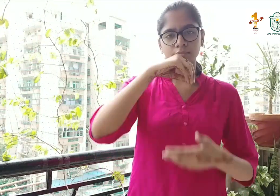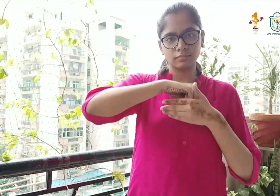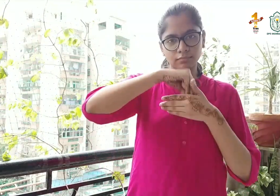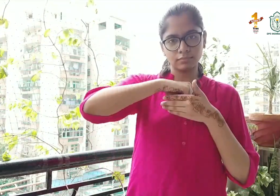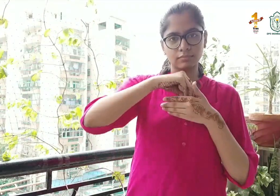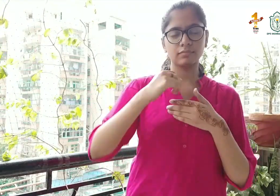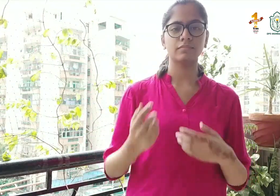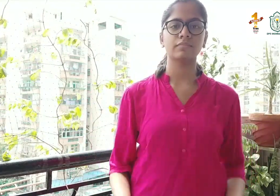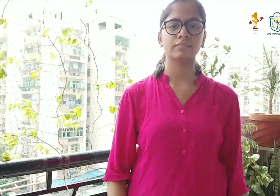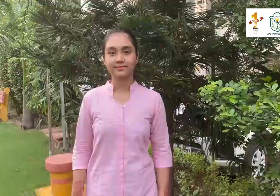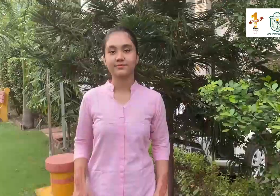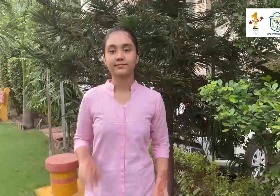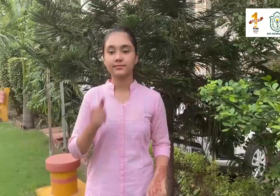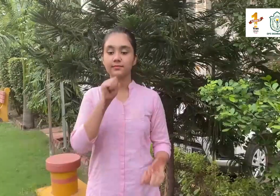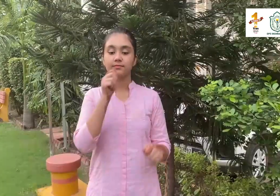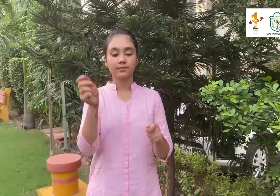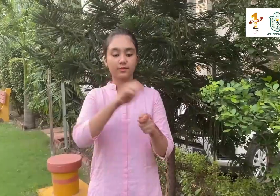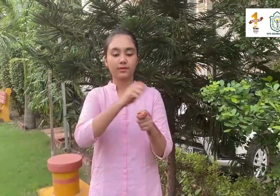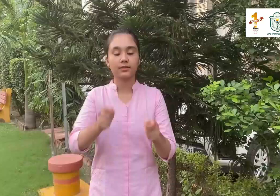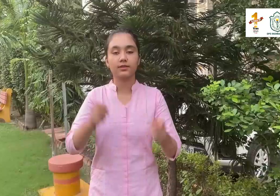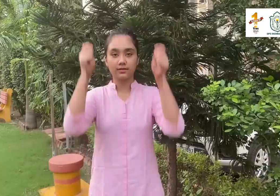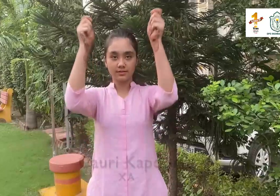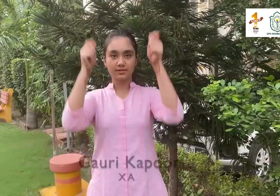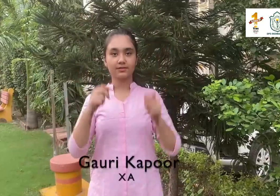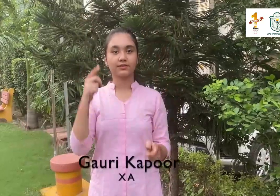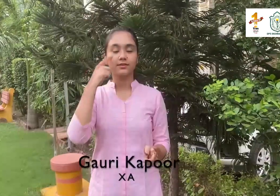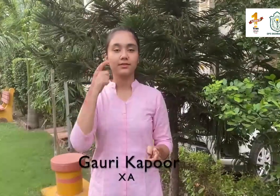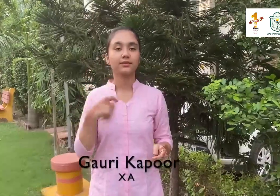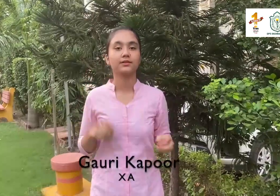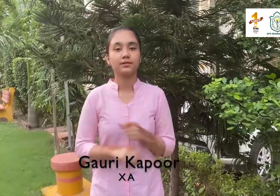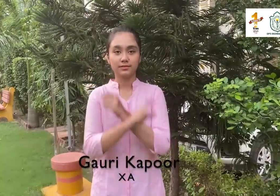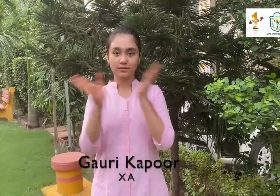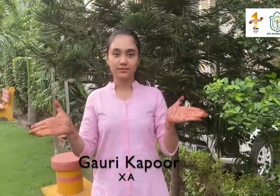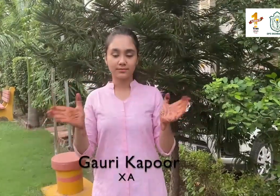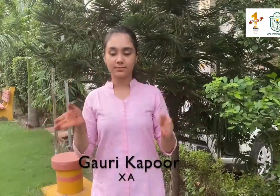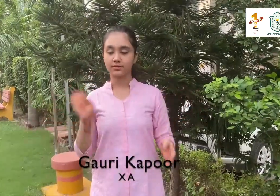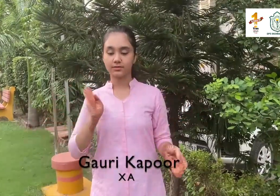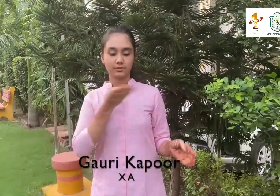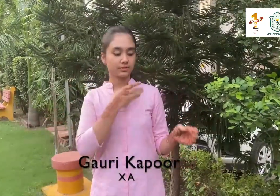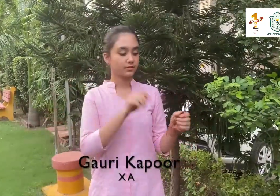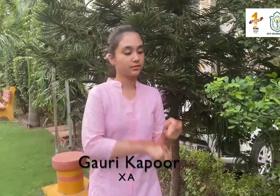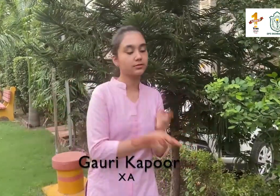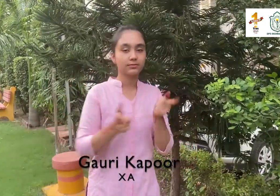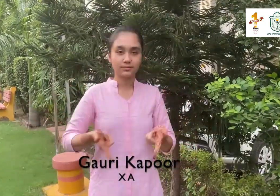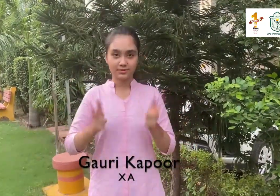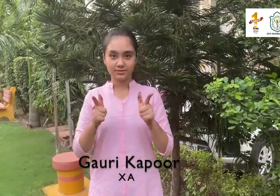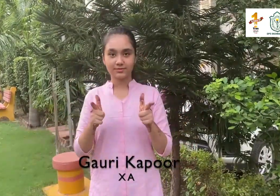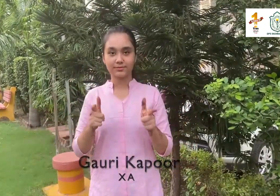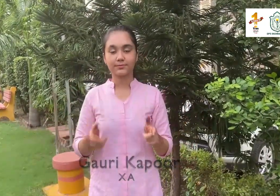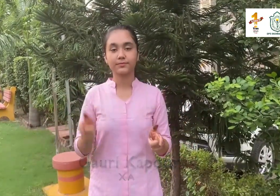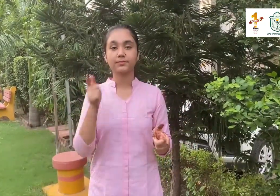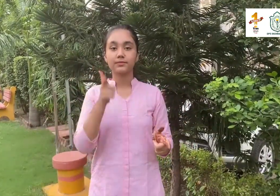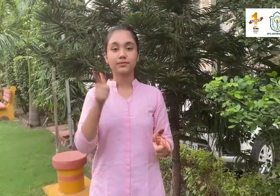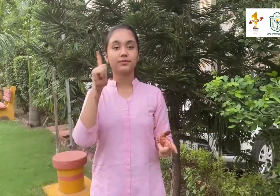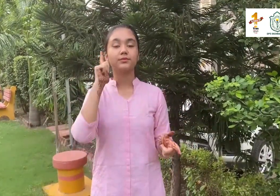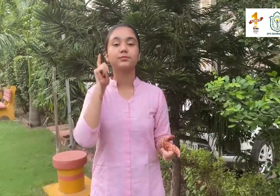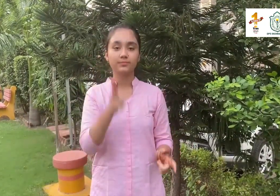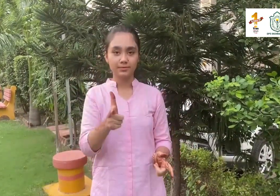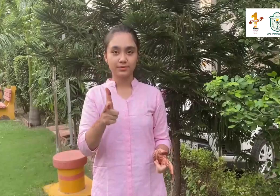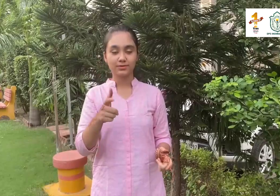don't make decisions for us without our participation or permission you'd be shocked